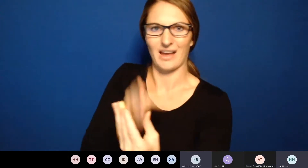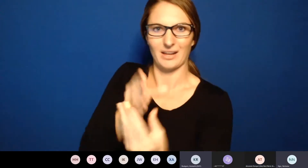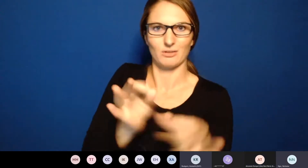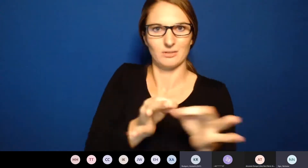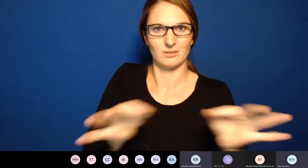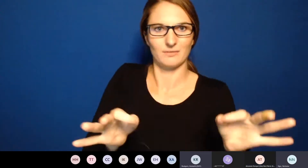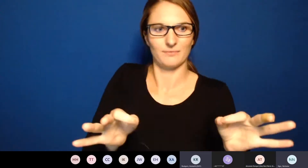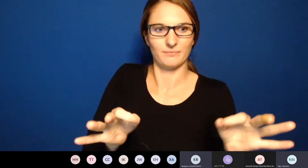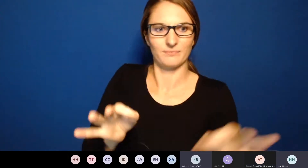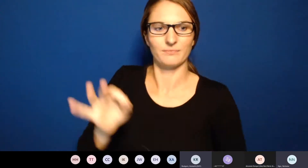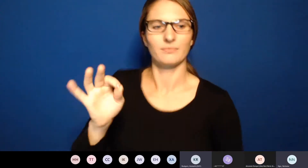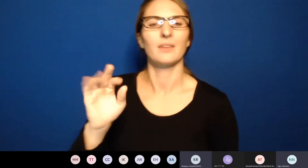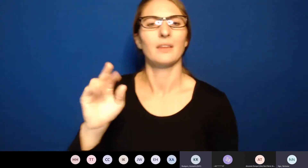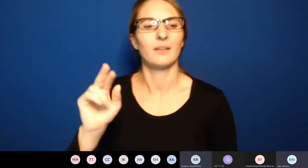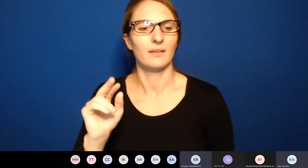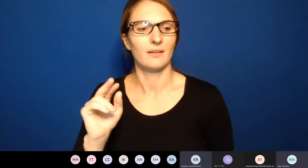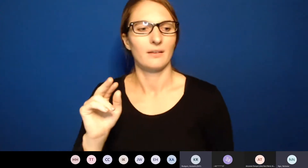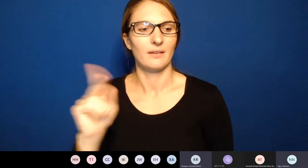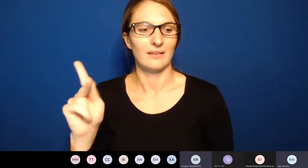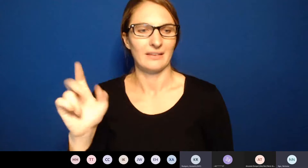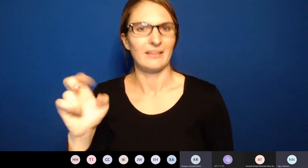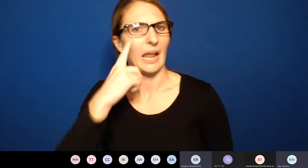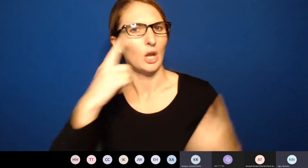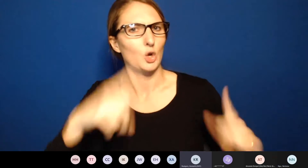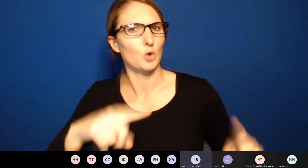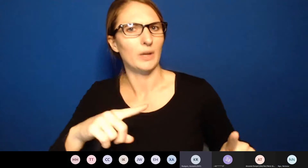think that's a great suggestion.